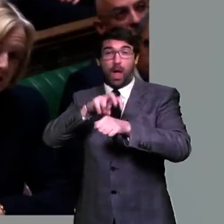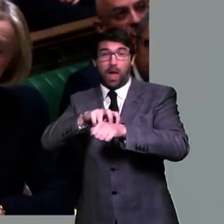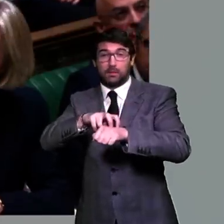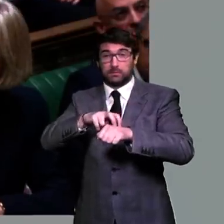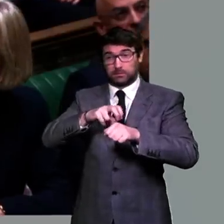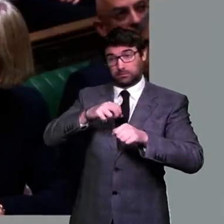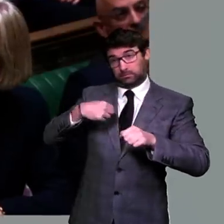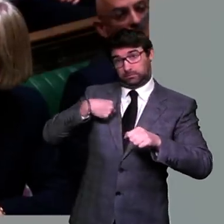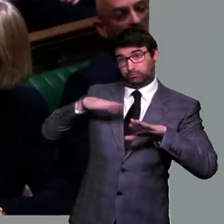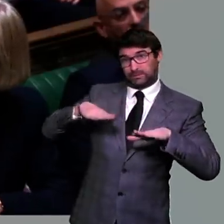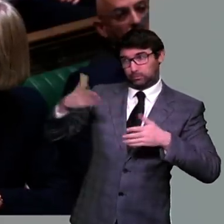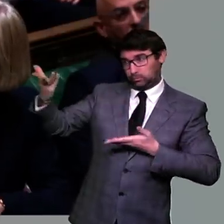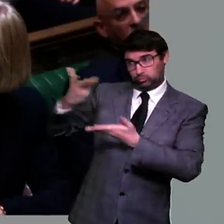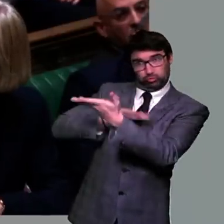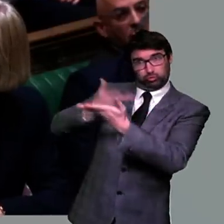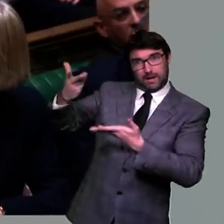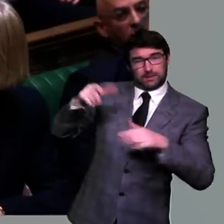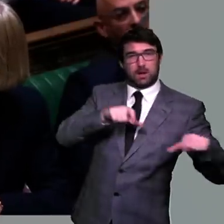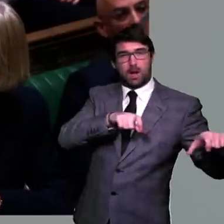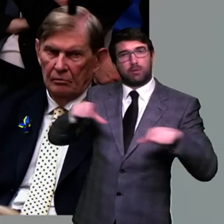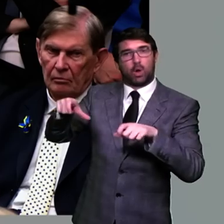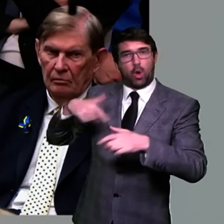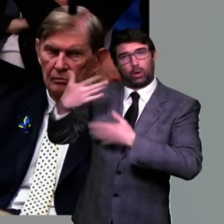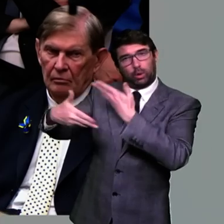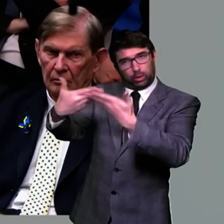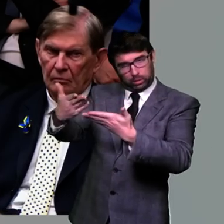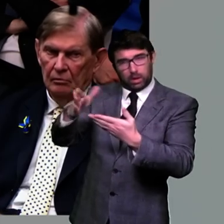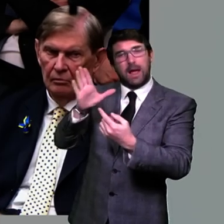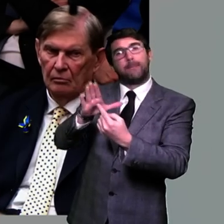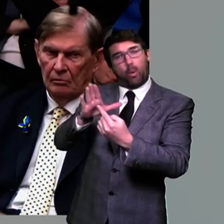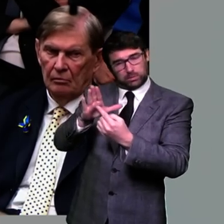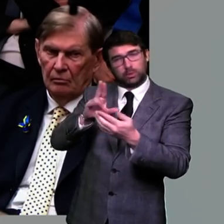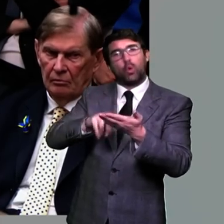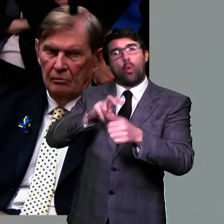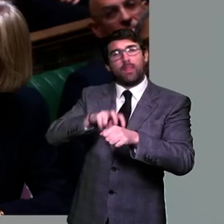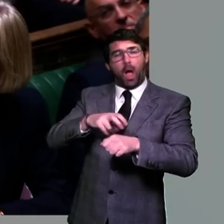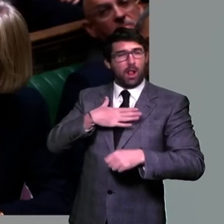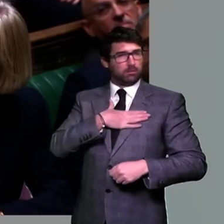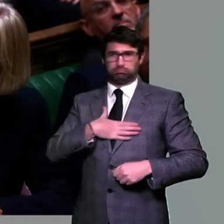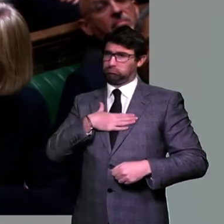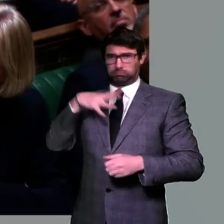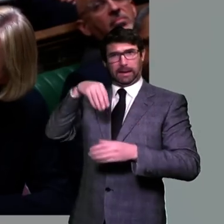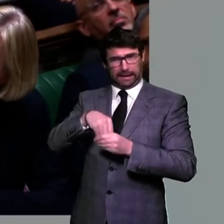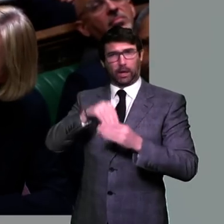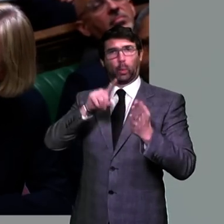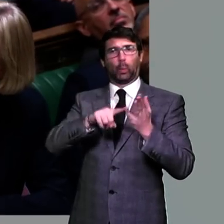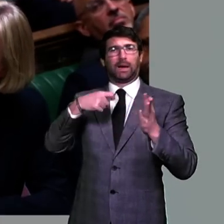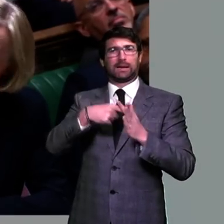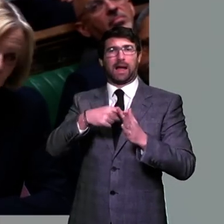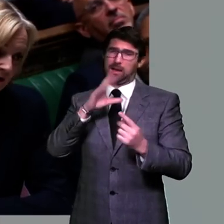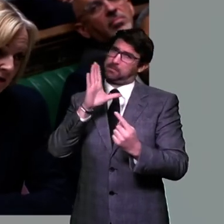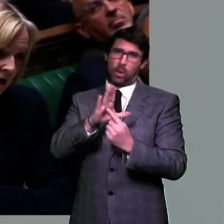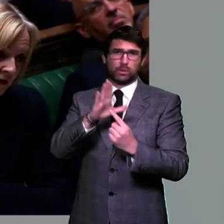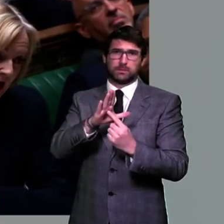that the people of Northern Ireland are able to benefit from being part of the United Kingdom. And I can tell my